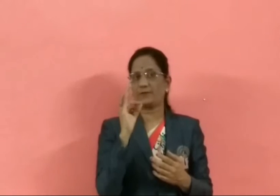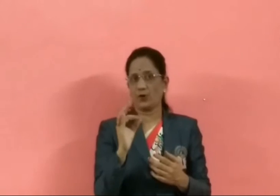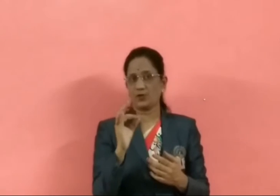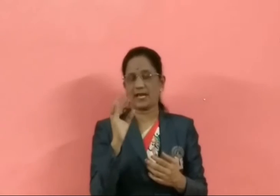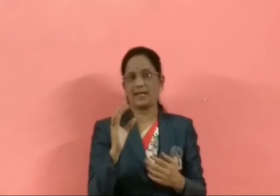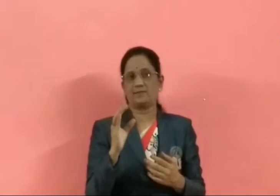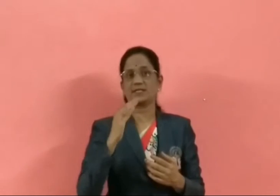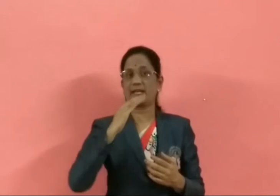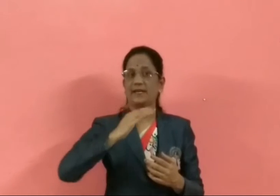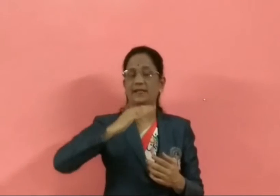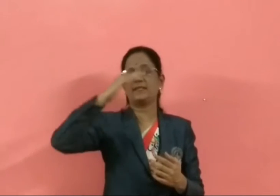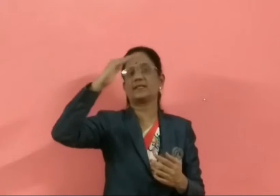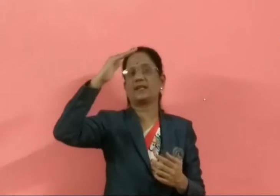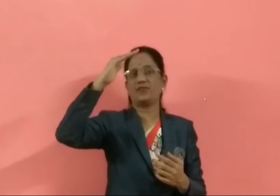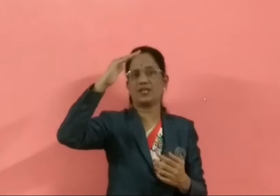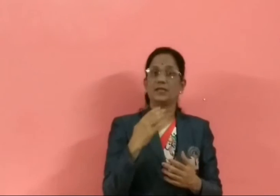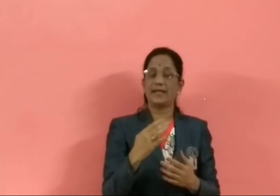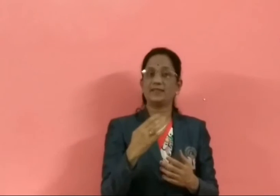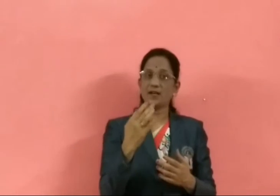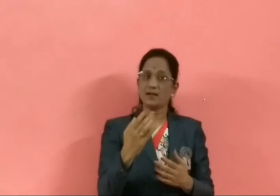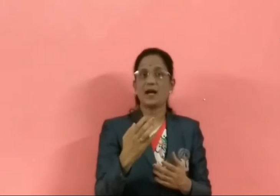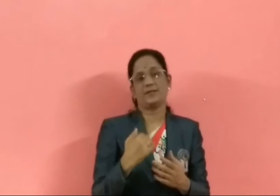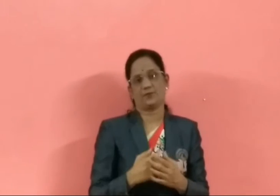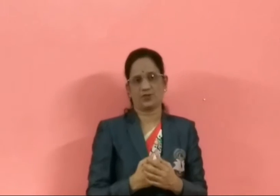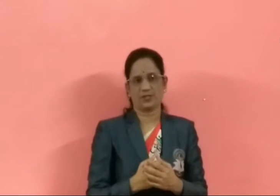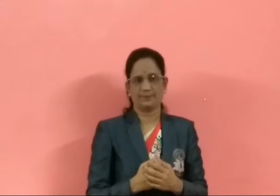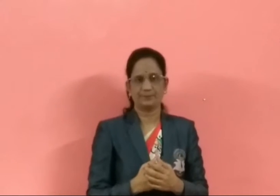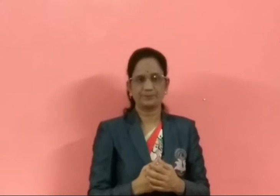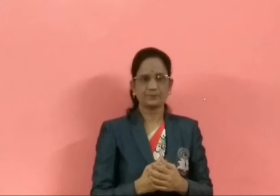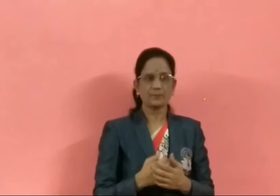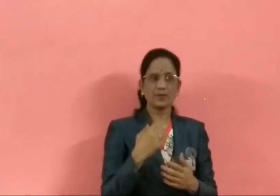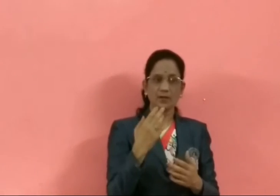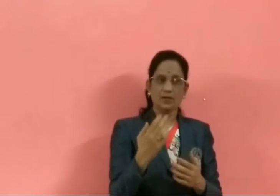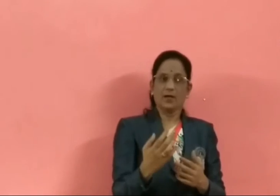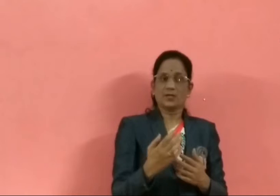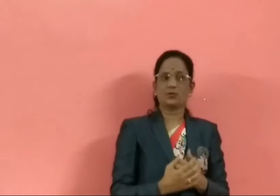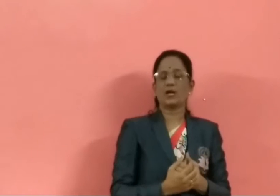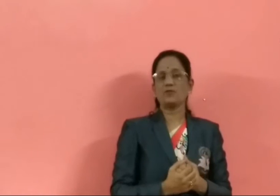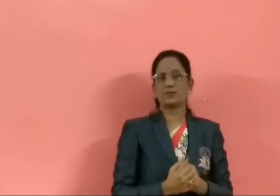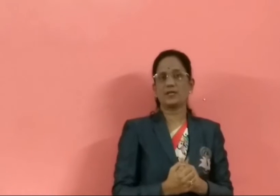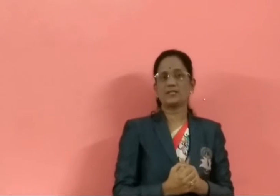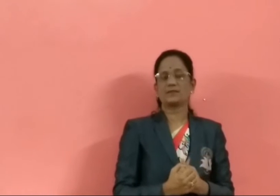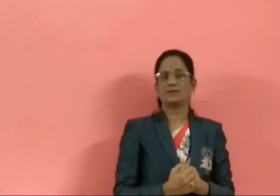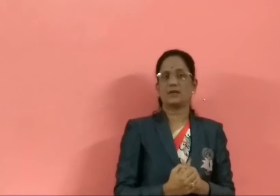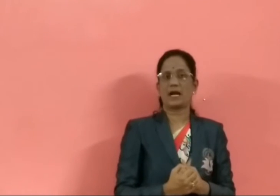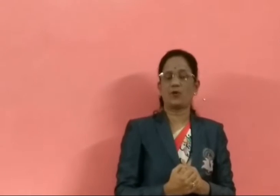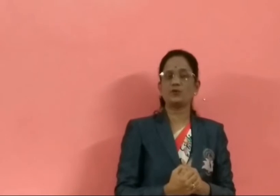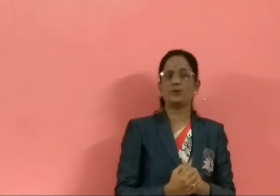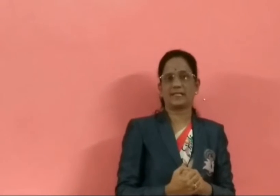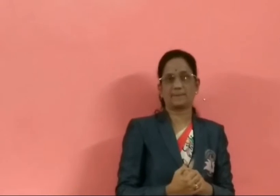14.4 times air is heavier than the hydrogen. So now students, I want to explain